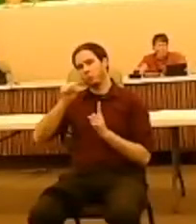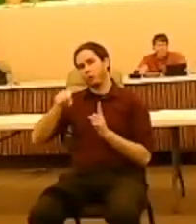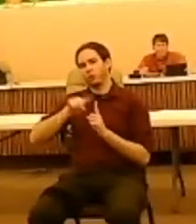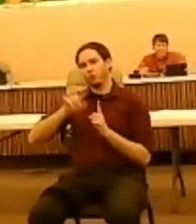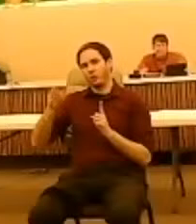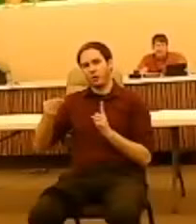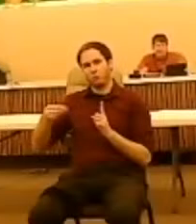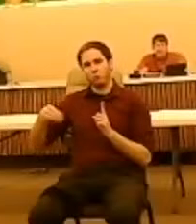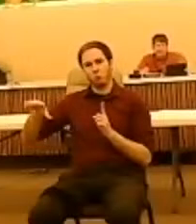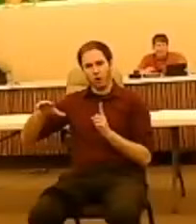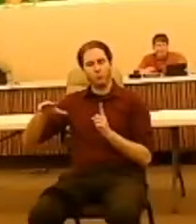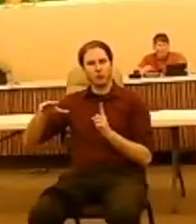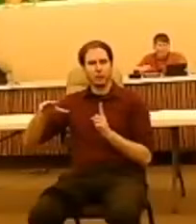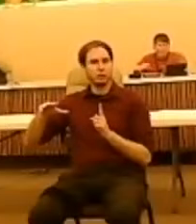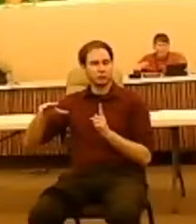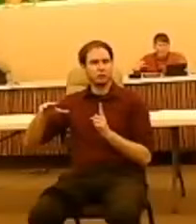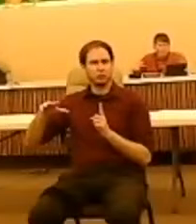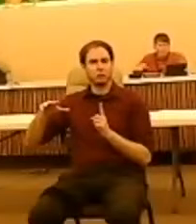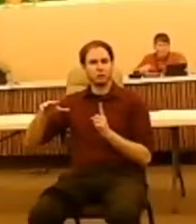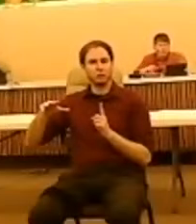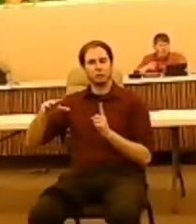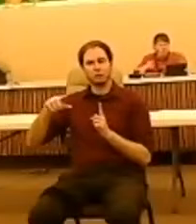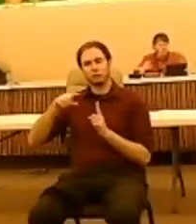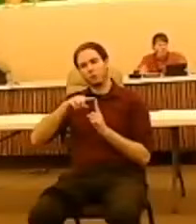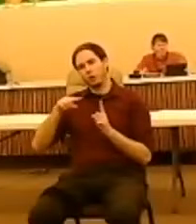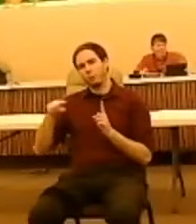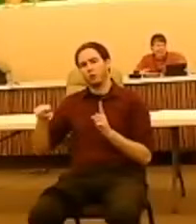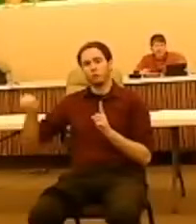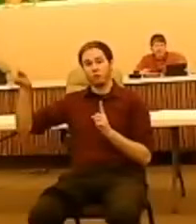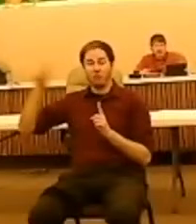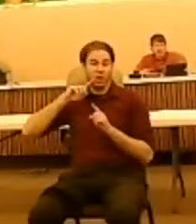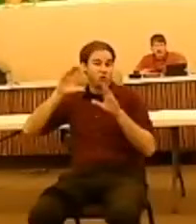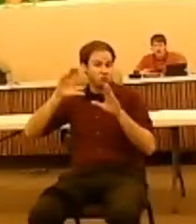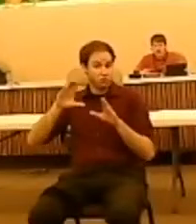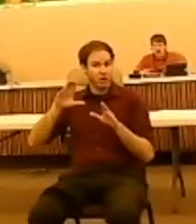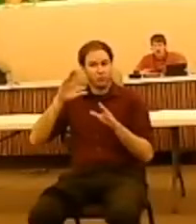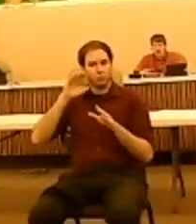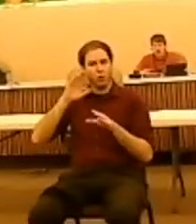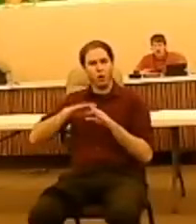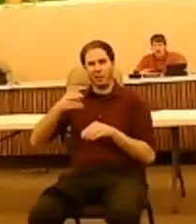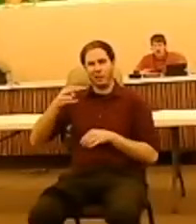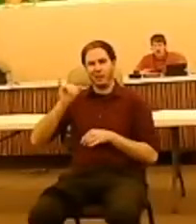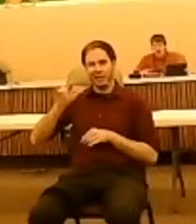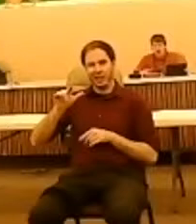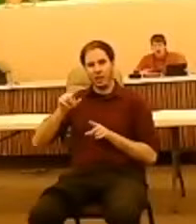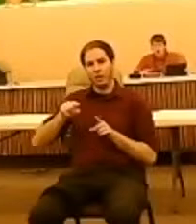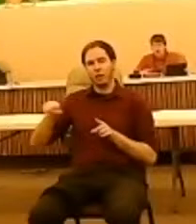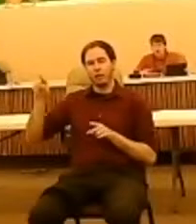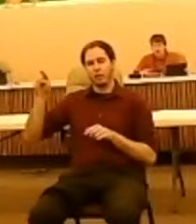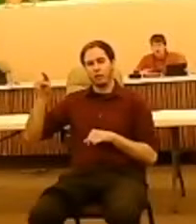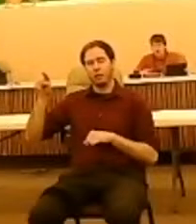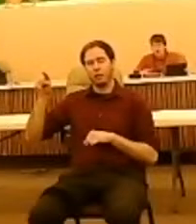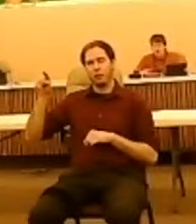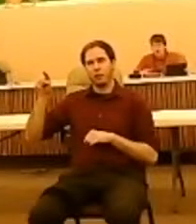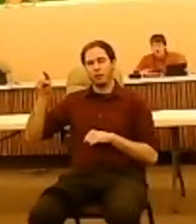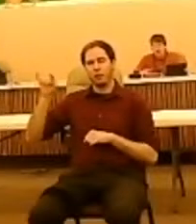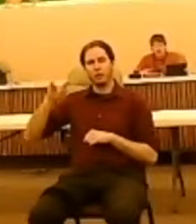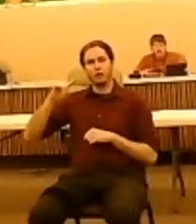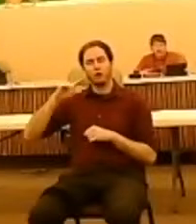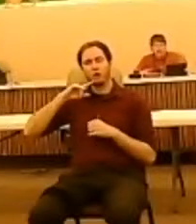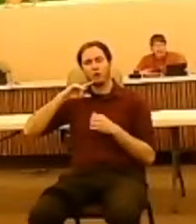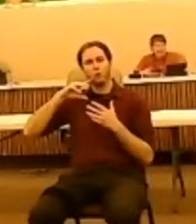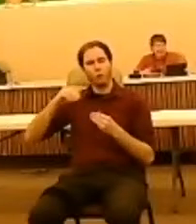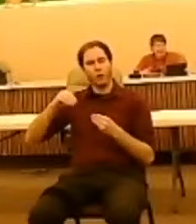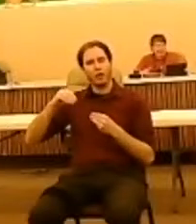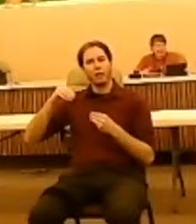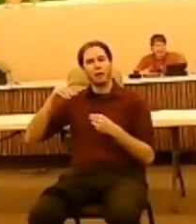property and bring it up and around, which is great because on the hill, the wetlands and